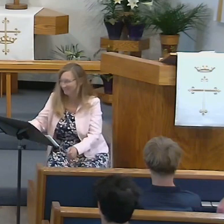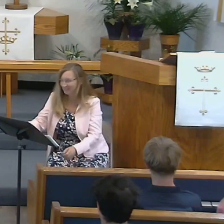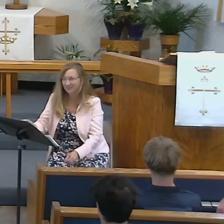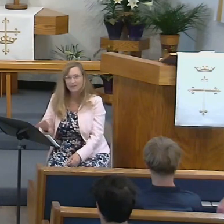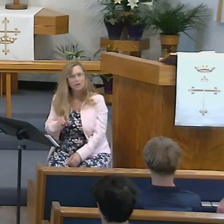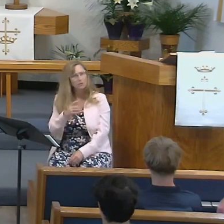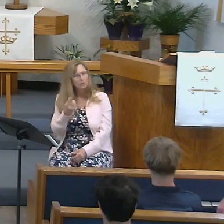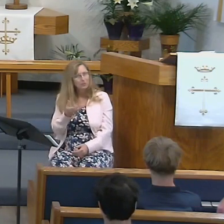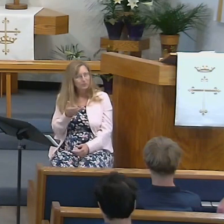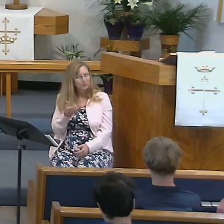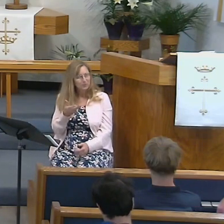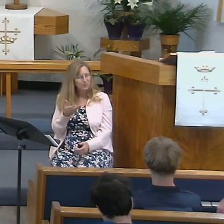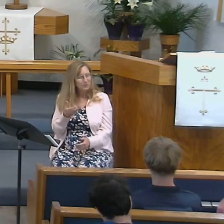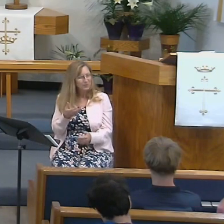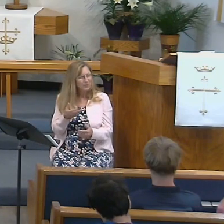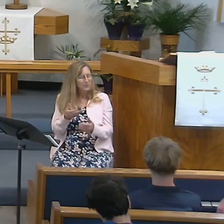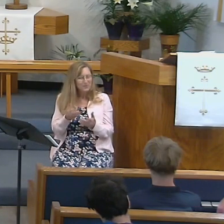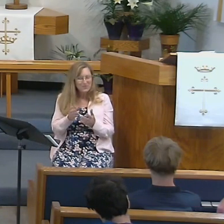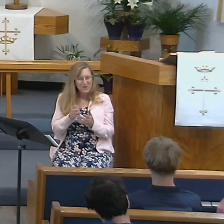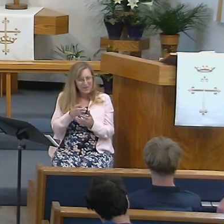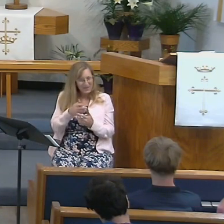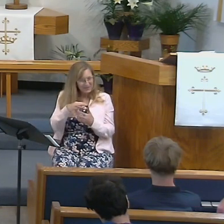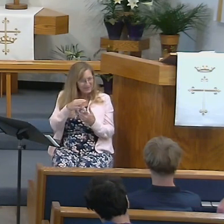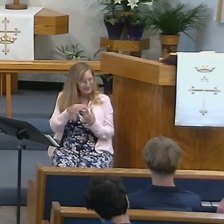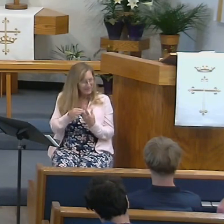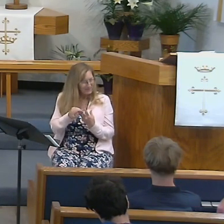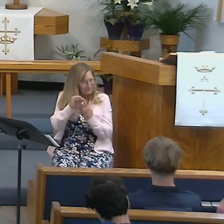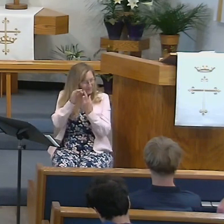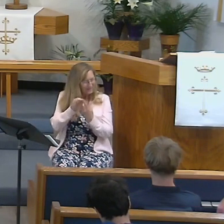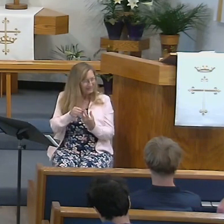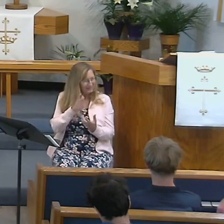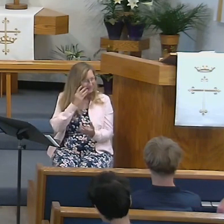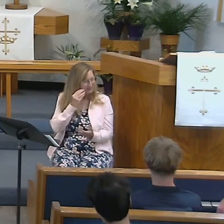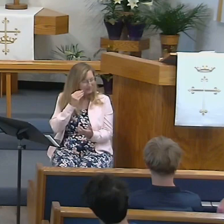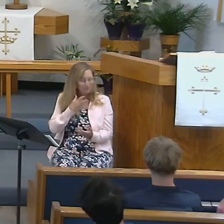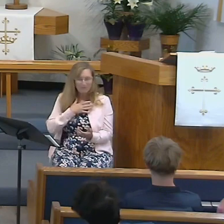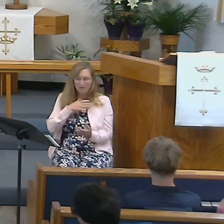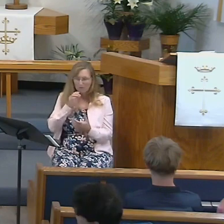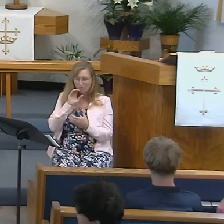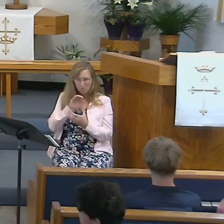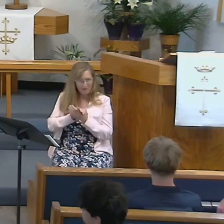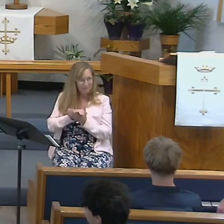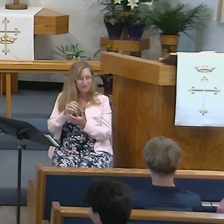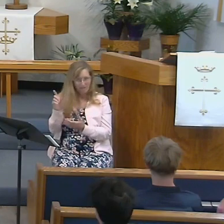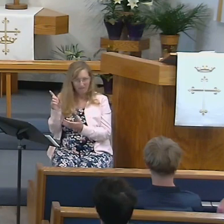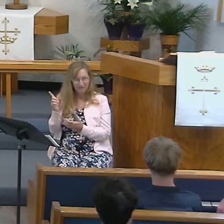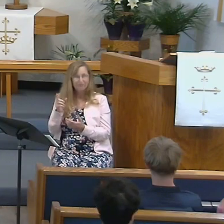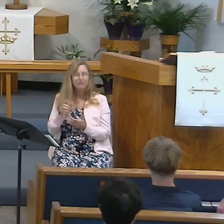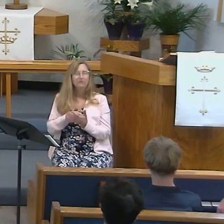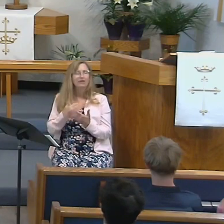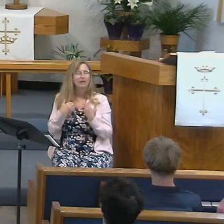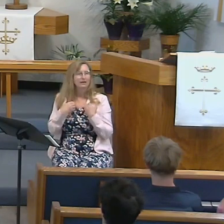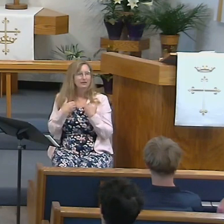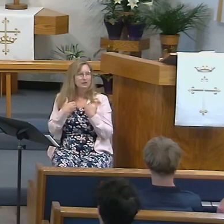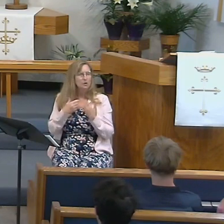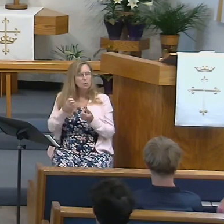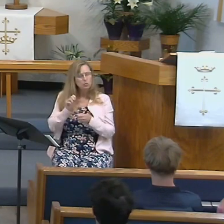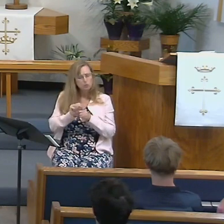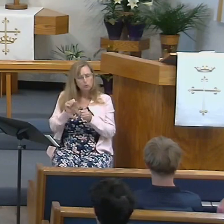Indeed. One of the neat experiences that my wife and I have had is working in world missions is to see how different